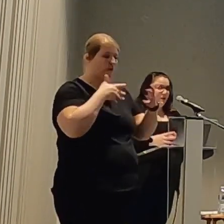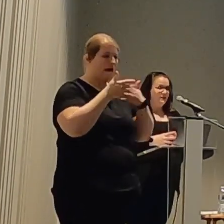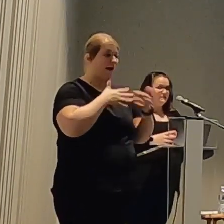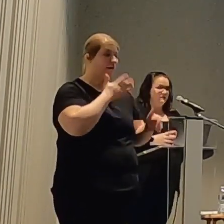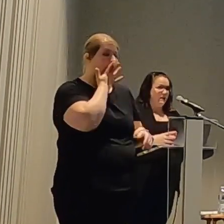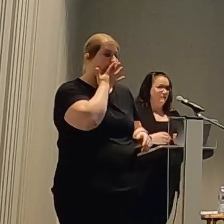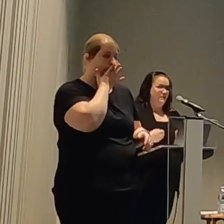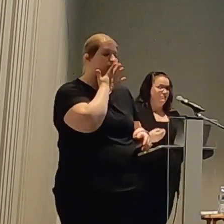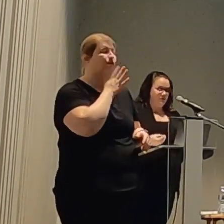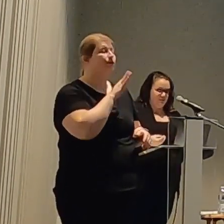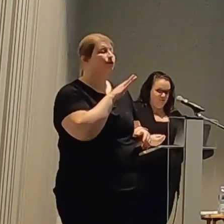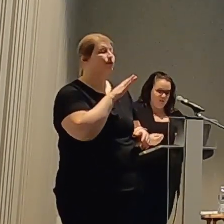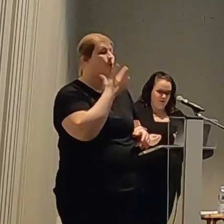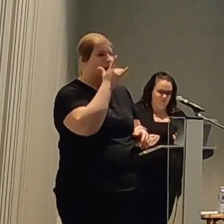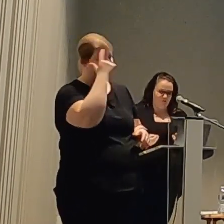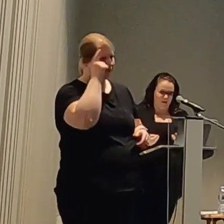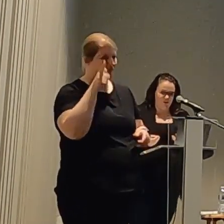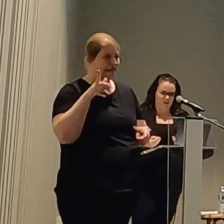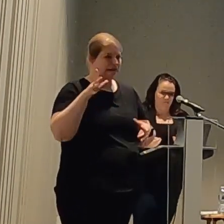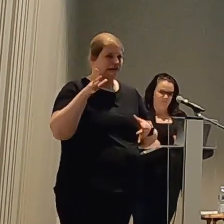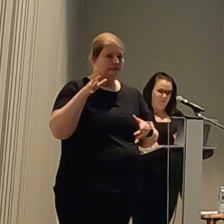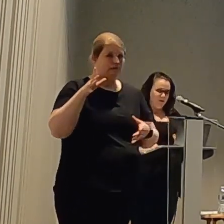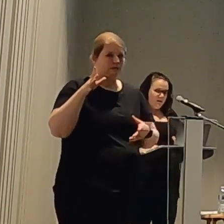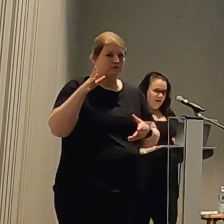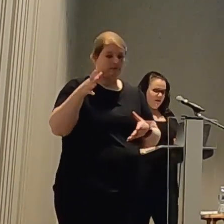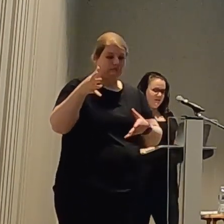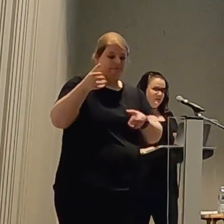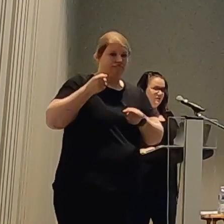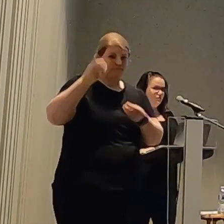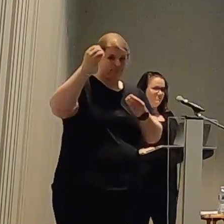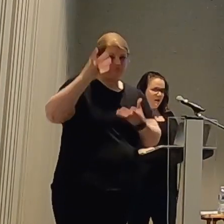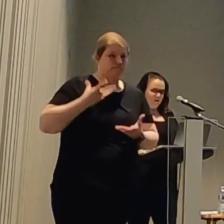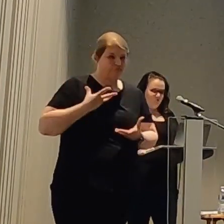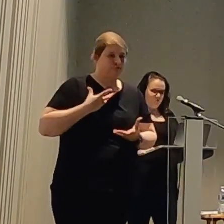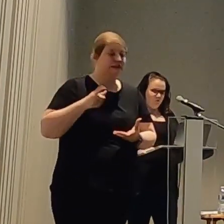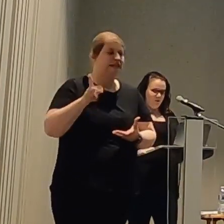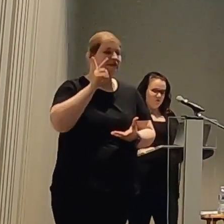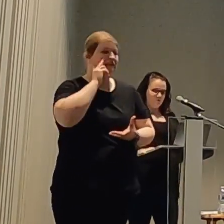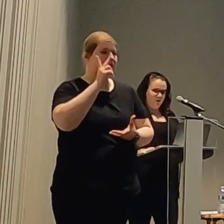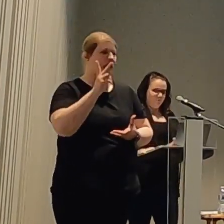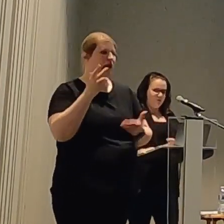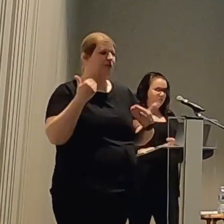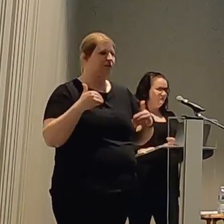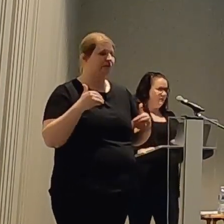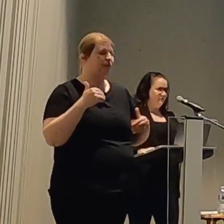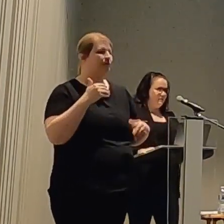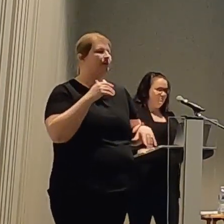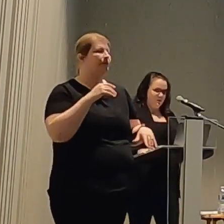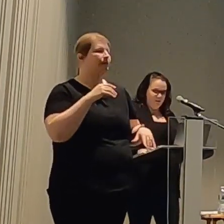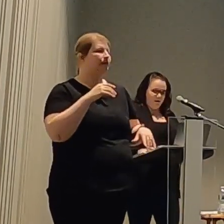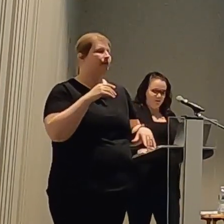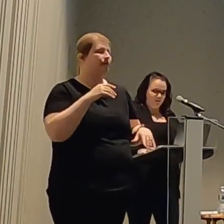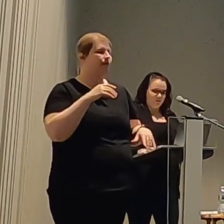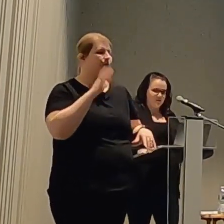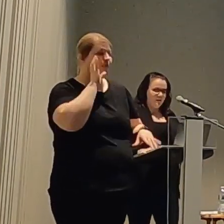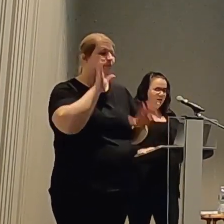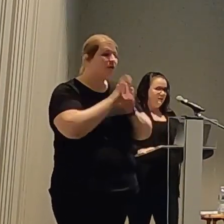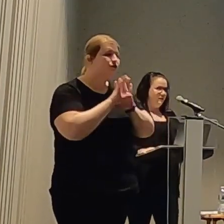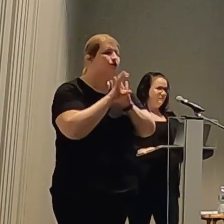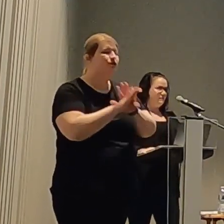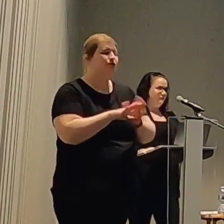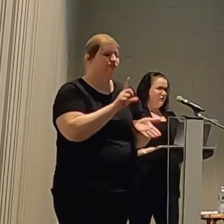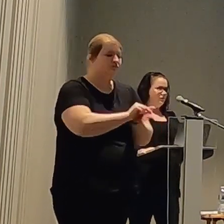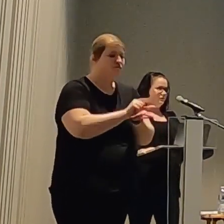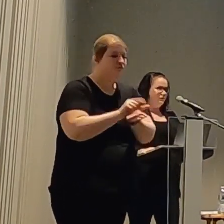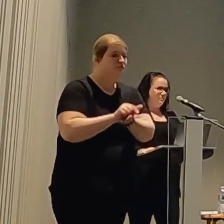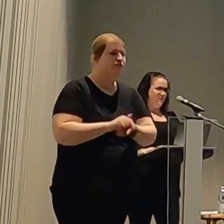it because of how he received the information. He had seen dramatic photos published in various periodicals.